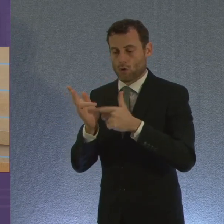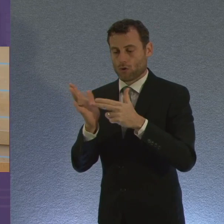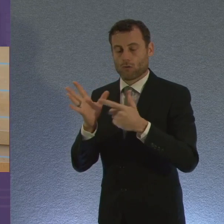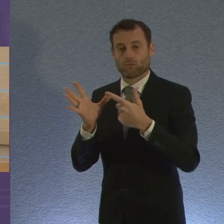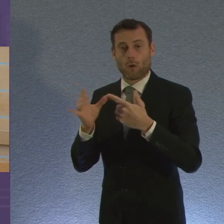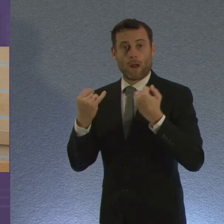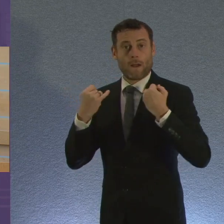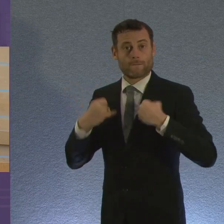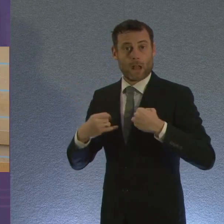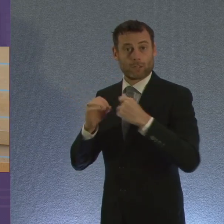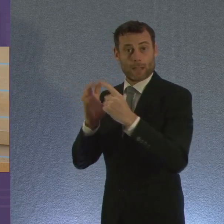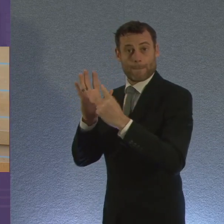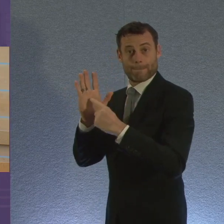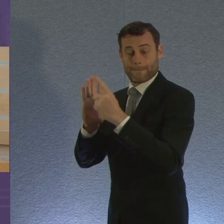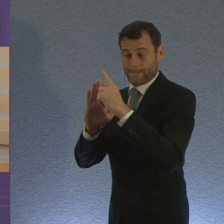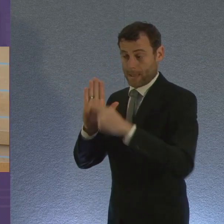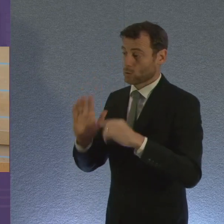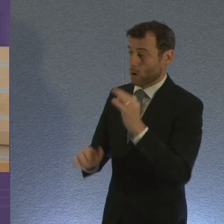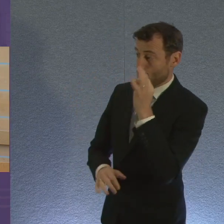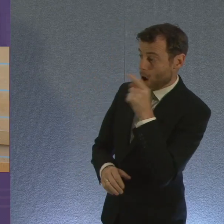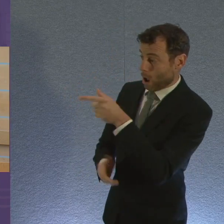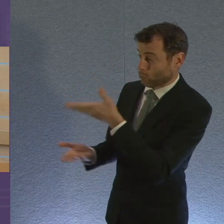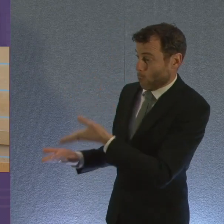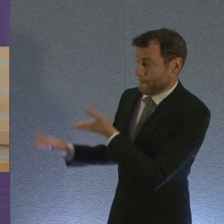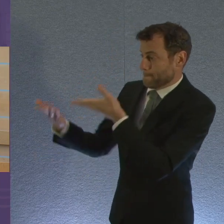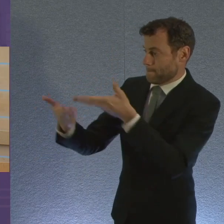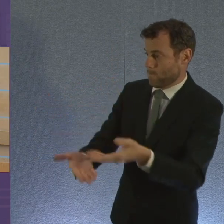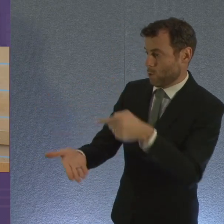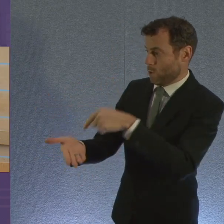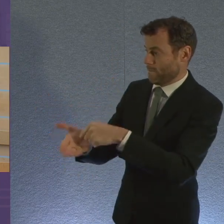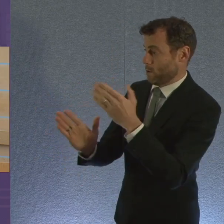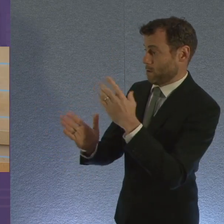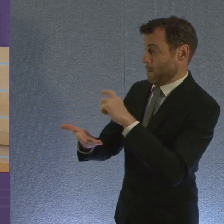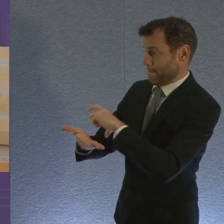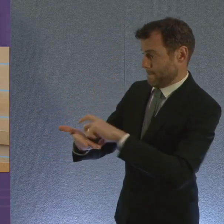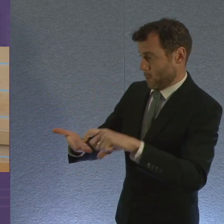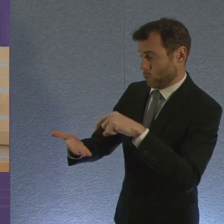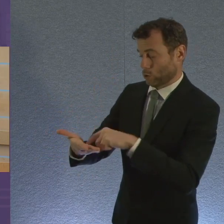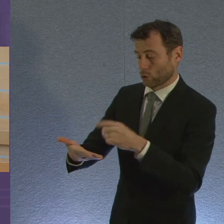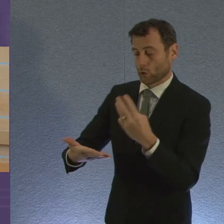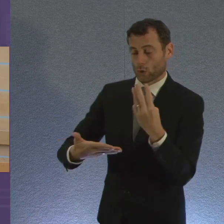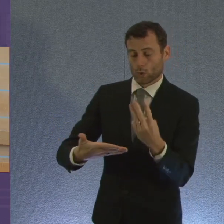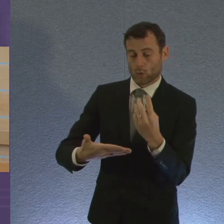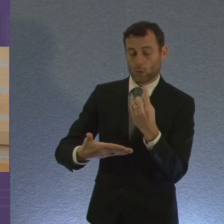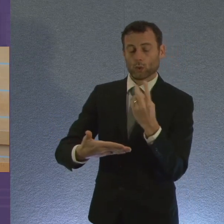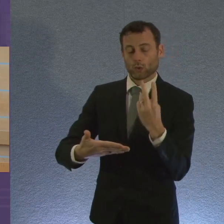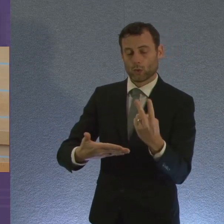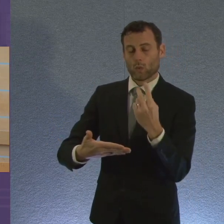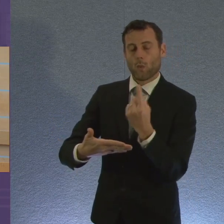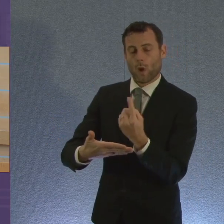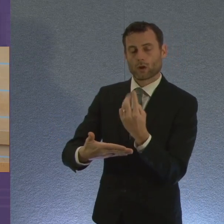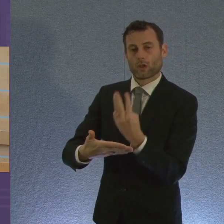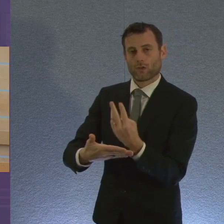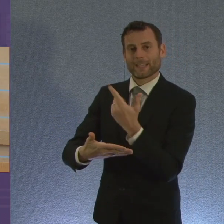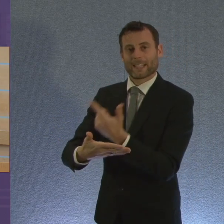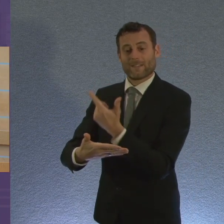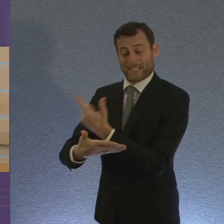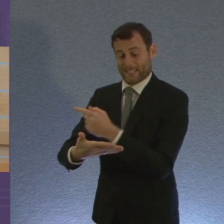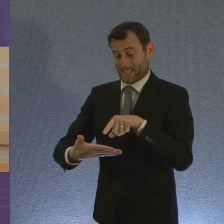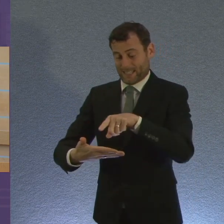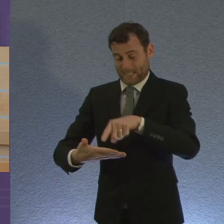motion? Thank you very much. The question is that motion 21377 in the name of Kate Forbes on the Coronavirus Scotland